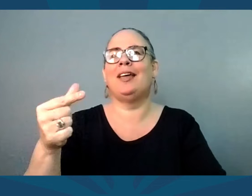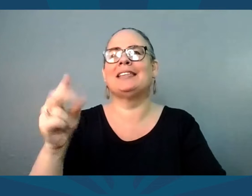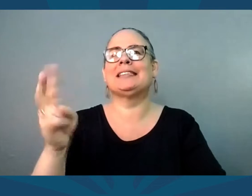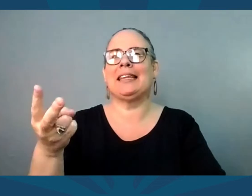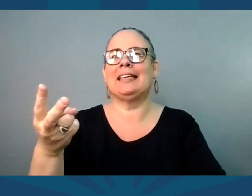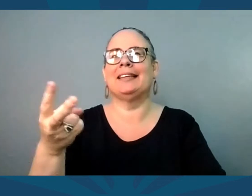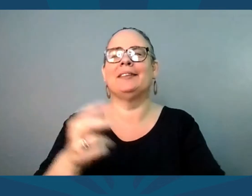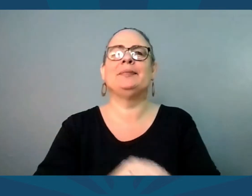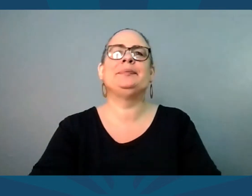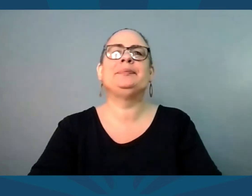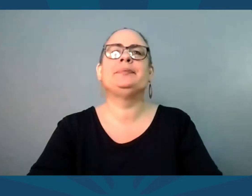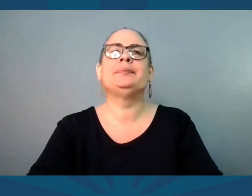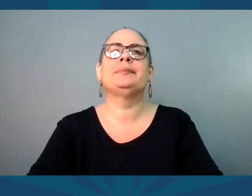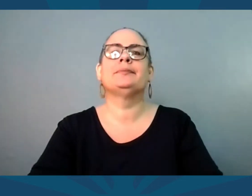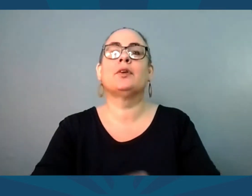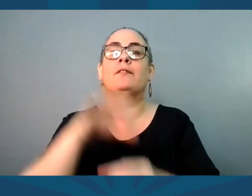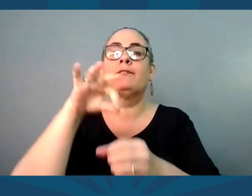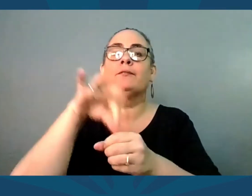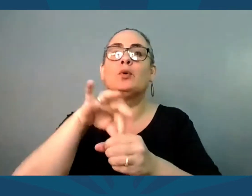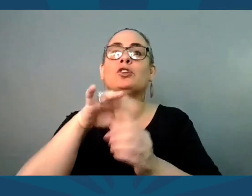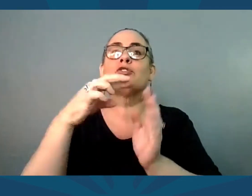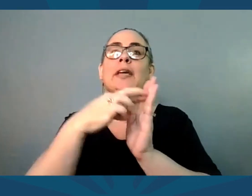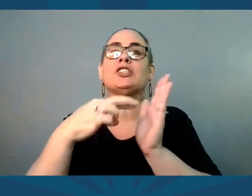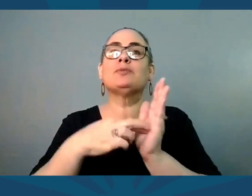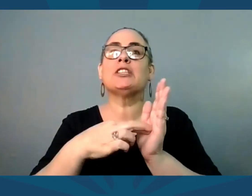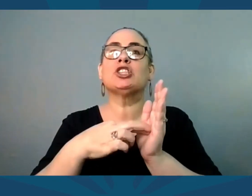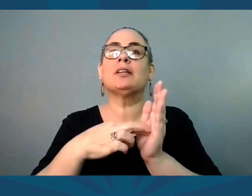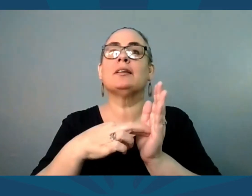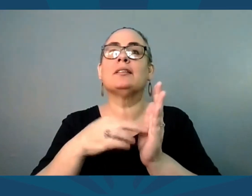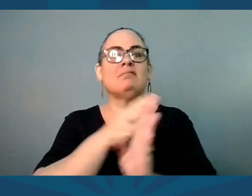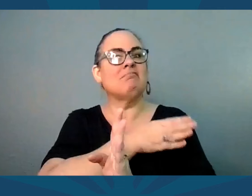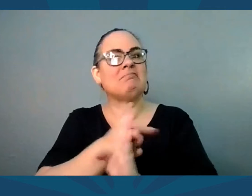Primary election day, Tuesday, August 2nd.